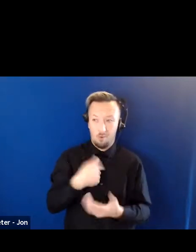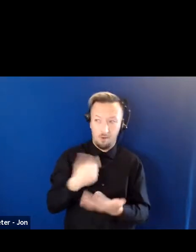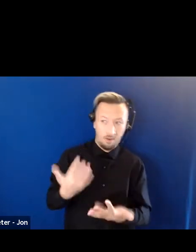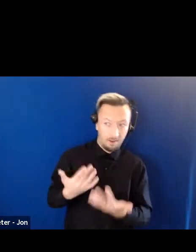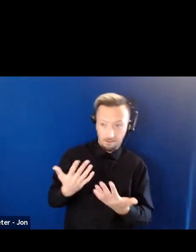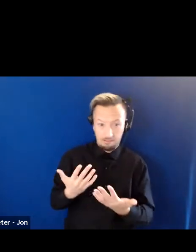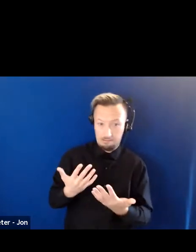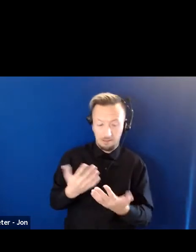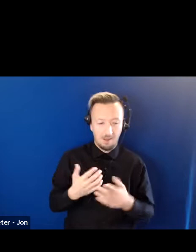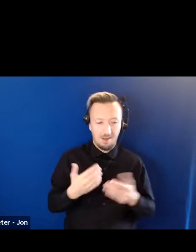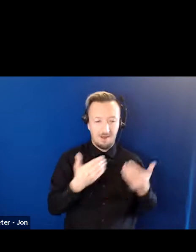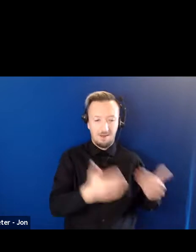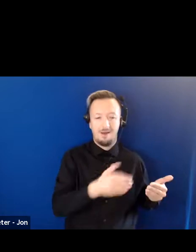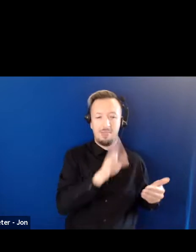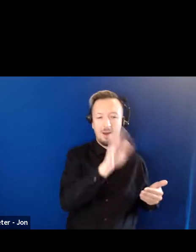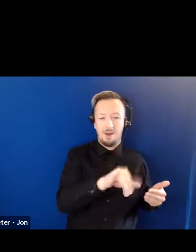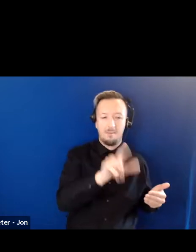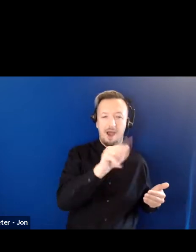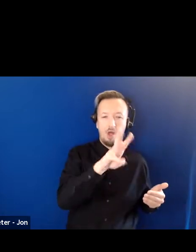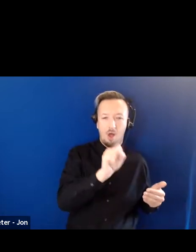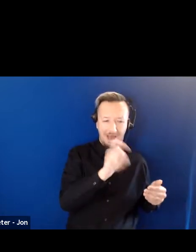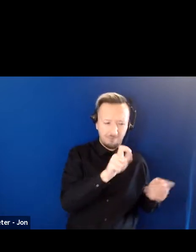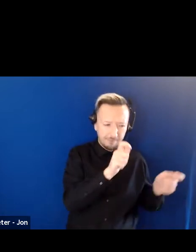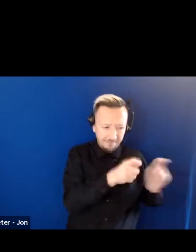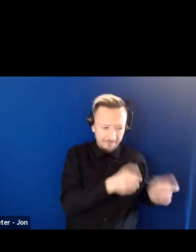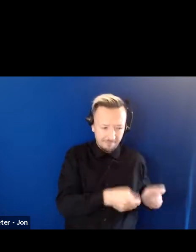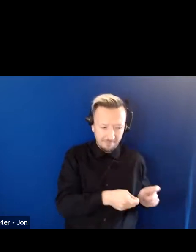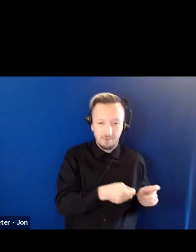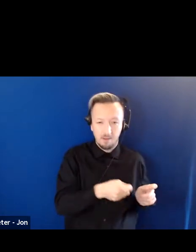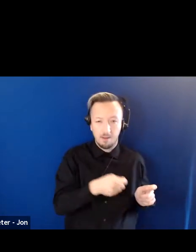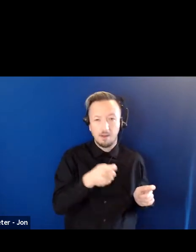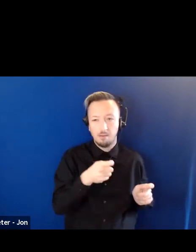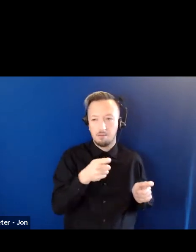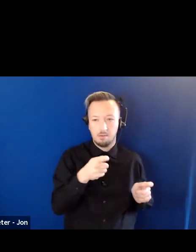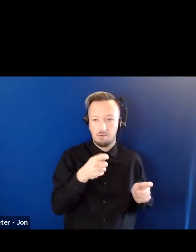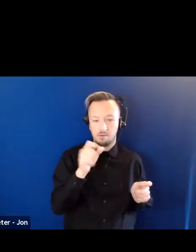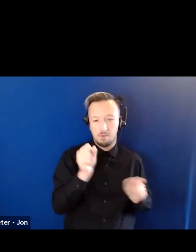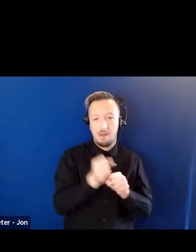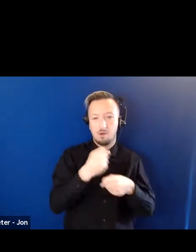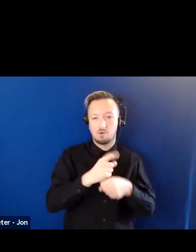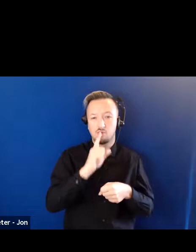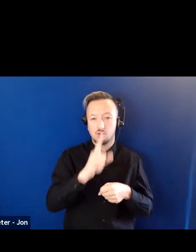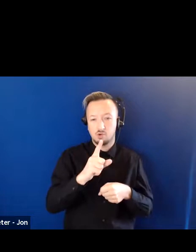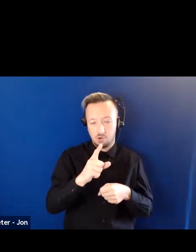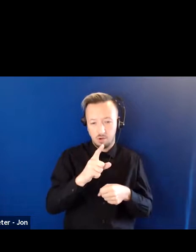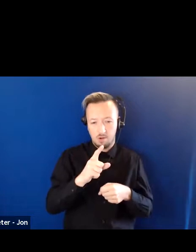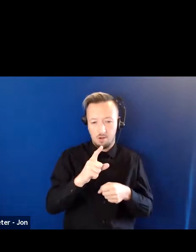we can make sure that we got our state plan in on time, because the governor has yet to make sure that at the time that